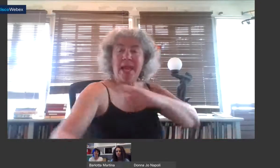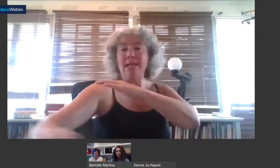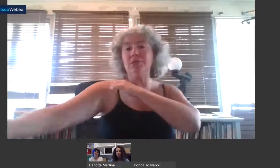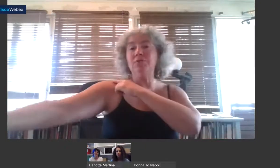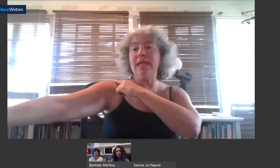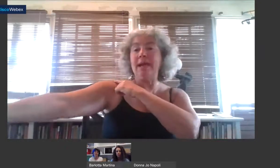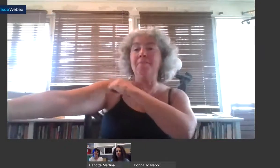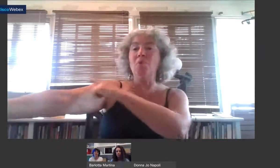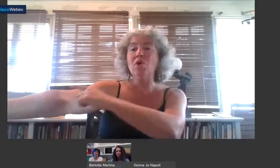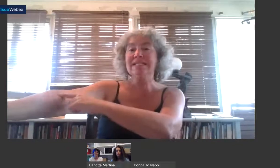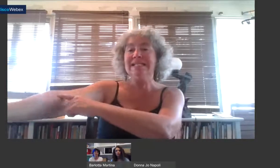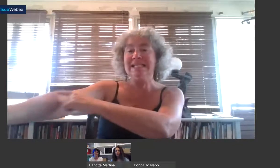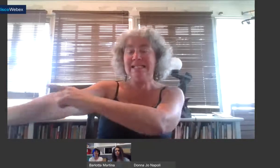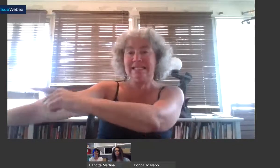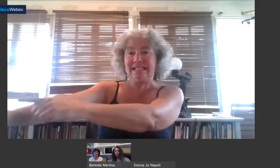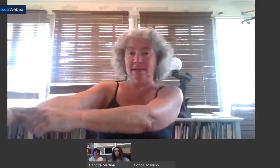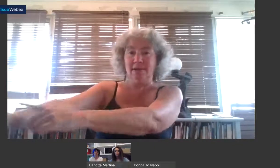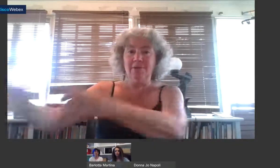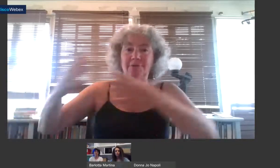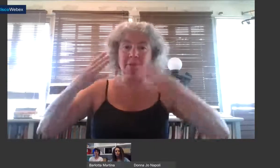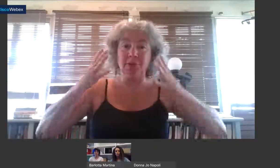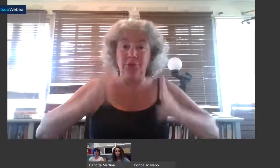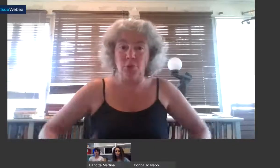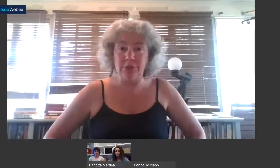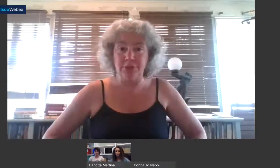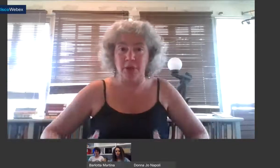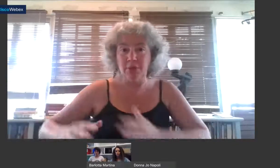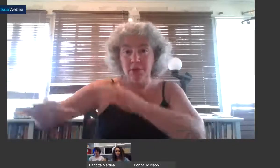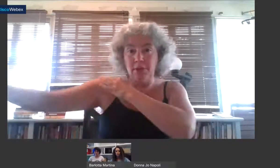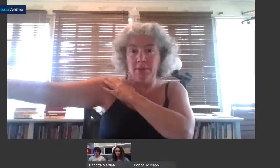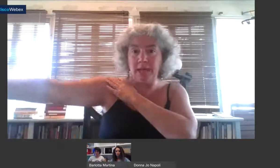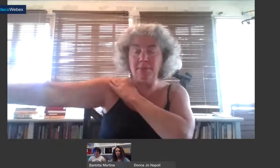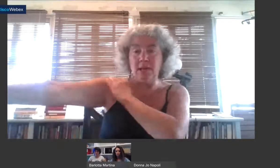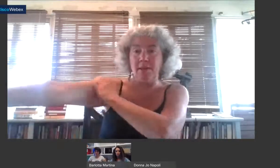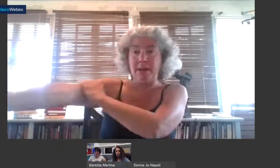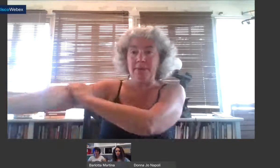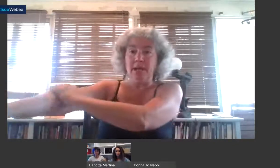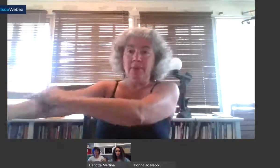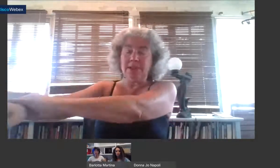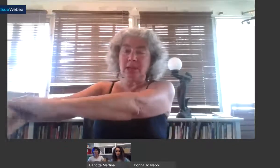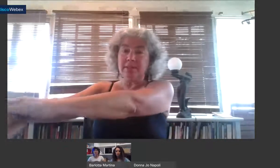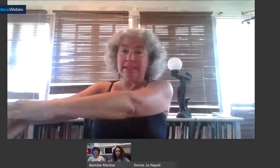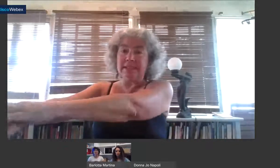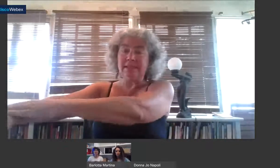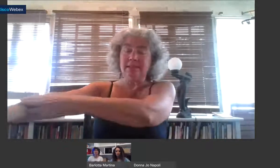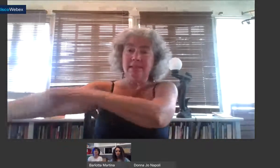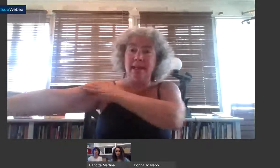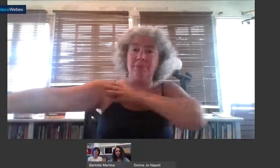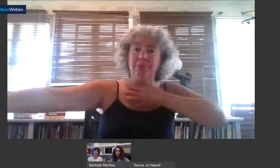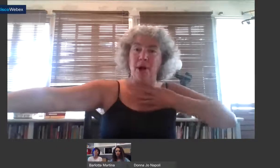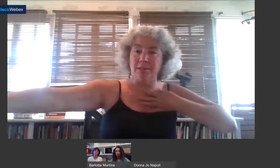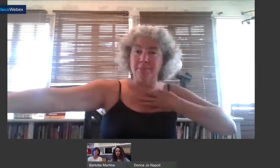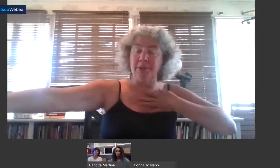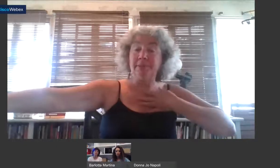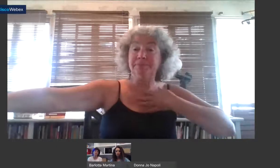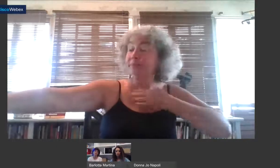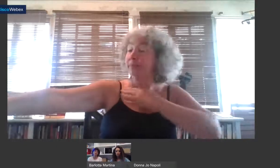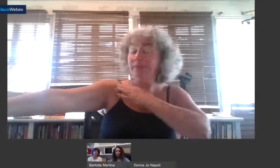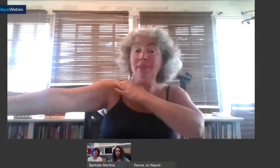as you get more distal from your torso, okay, we talk about distal and proximal.